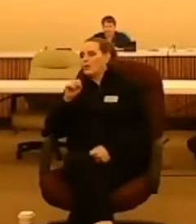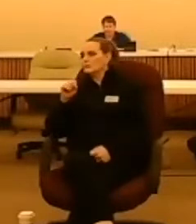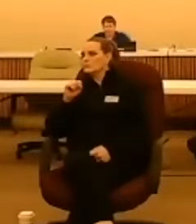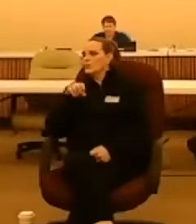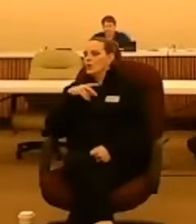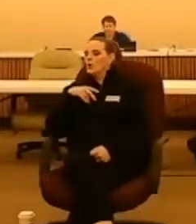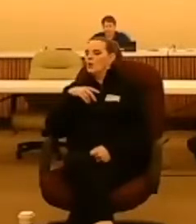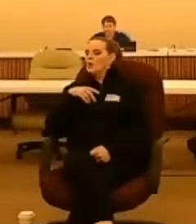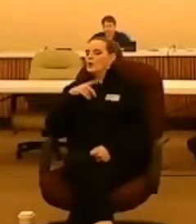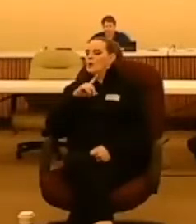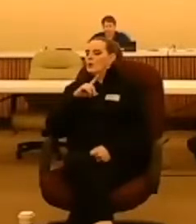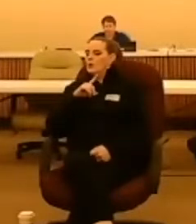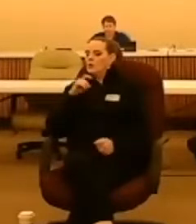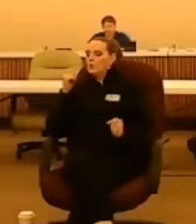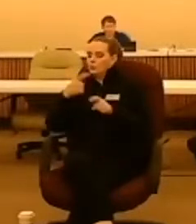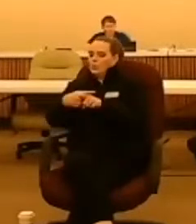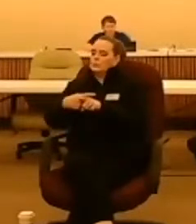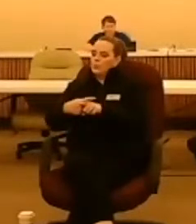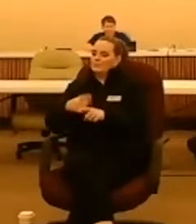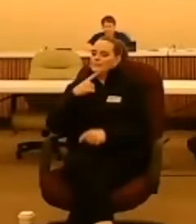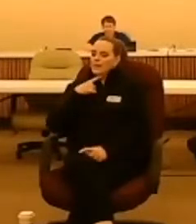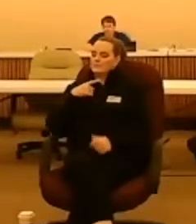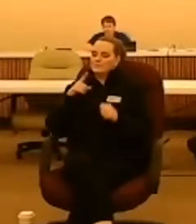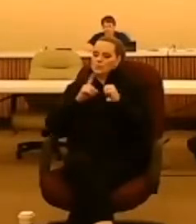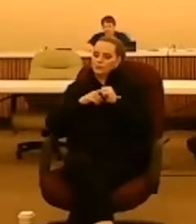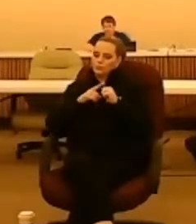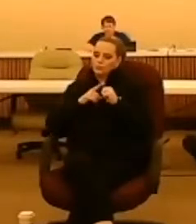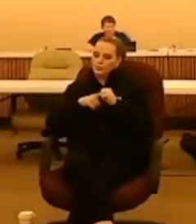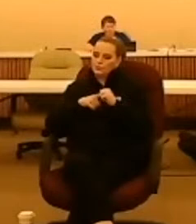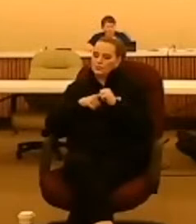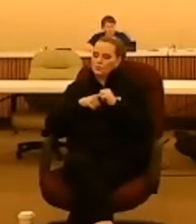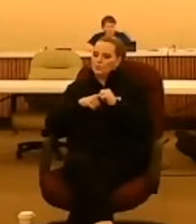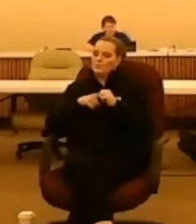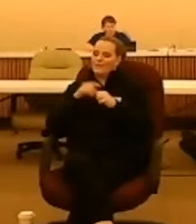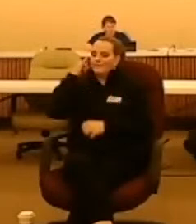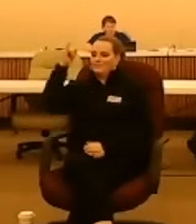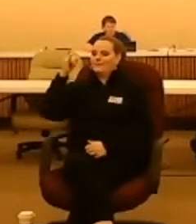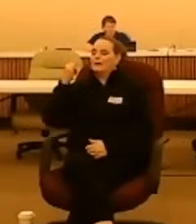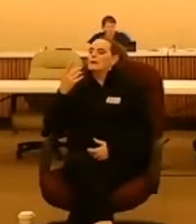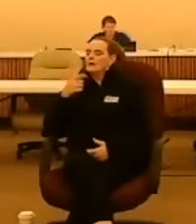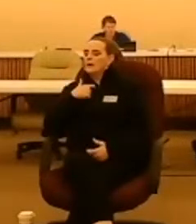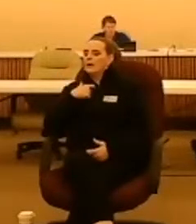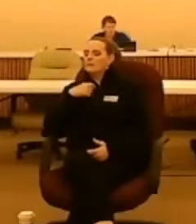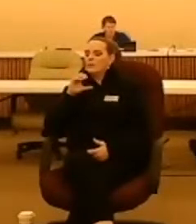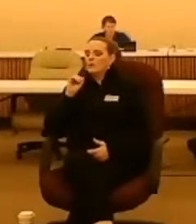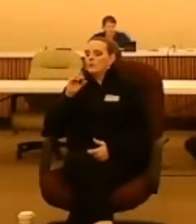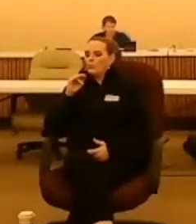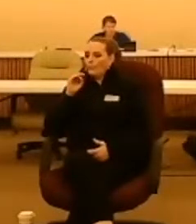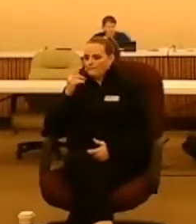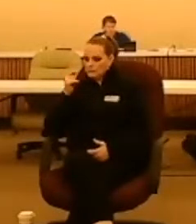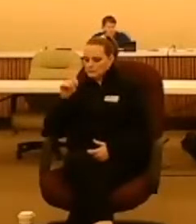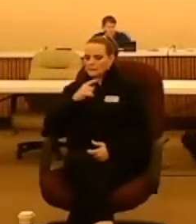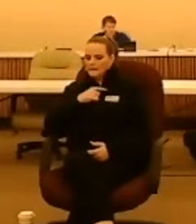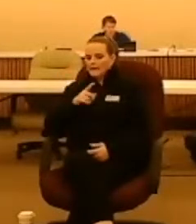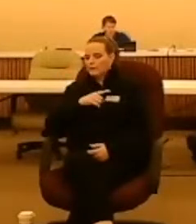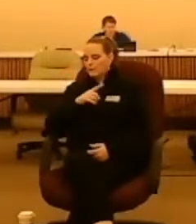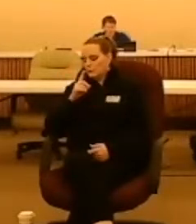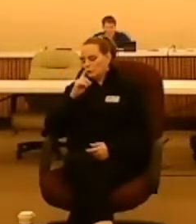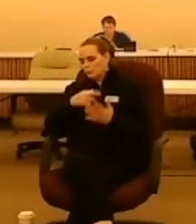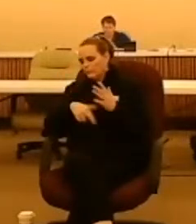in the original spirit of Riverton. So when you look at all of that stuff, it absolutely